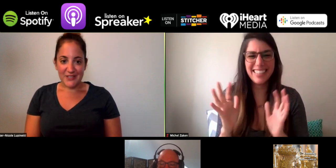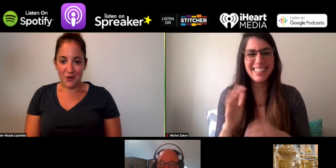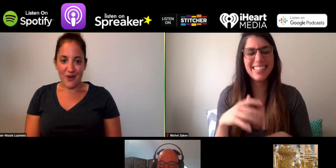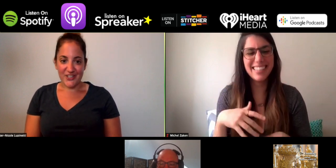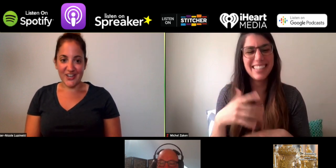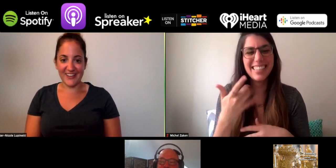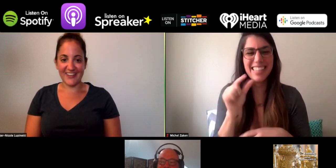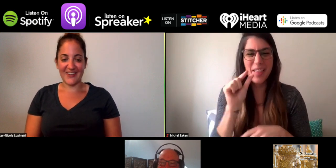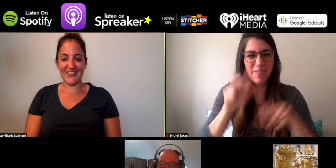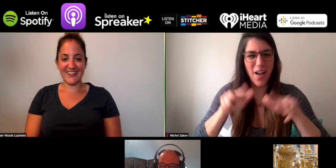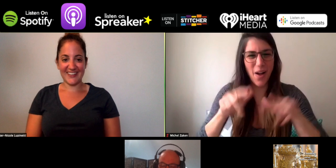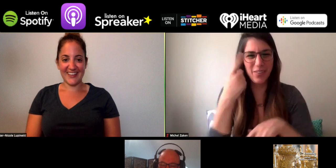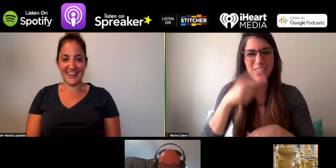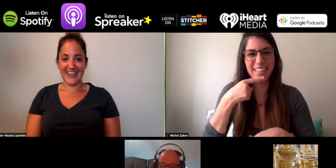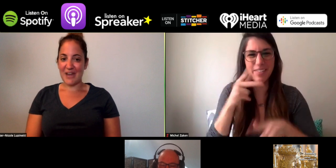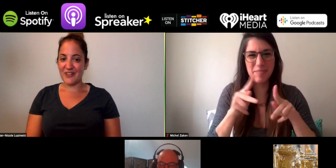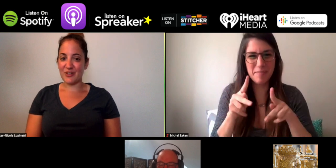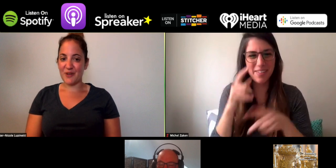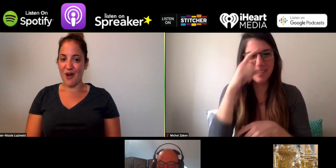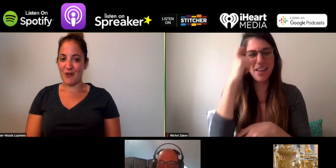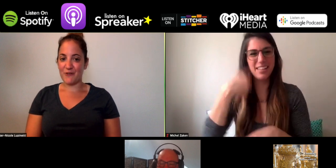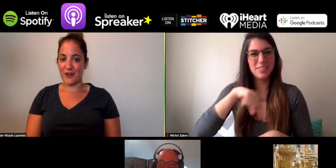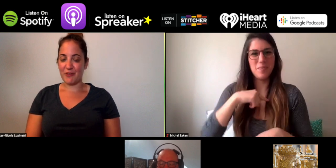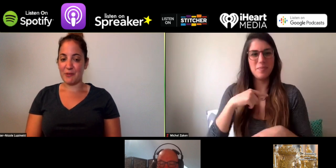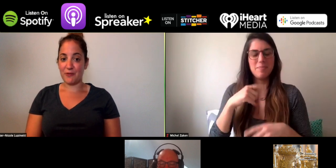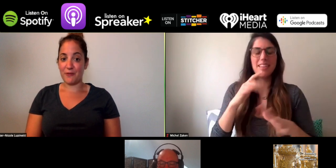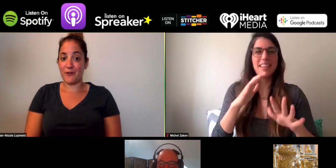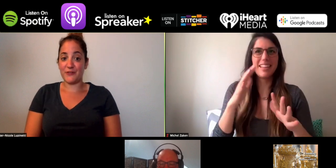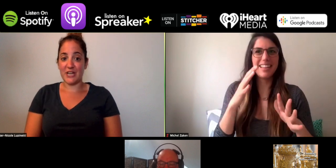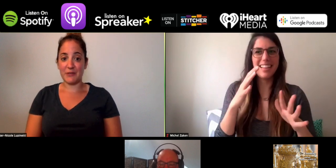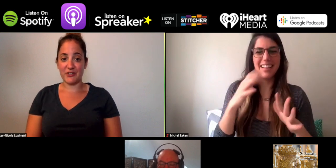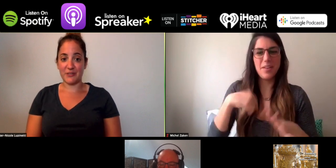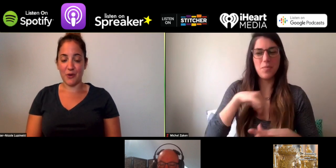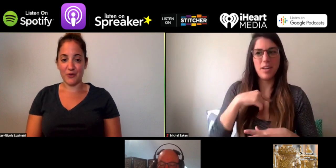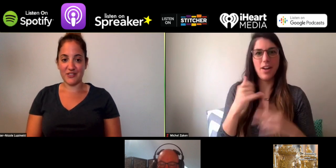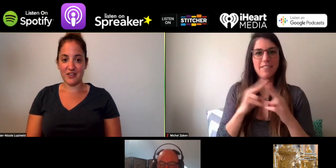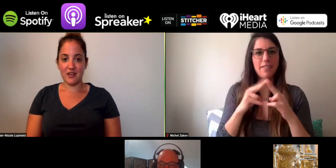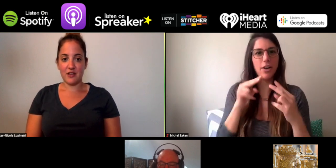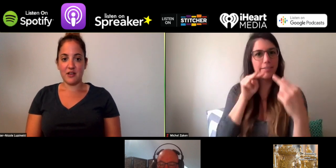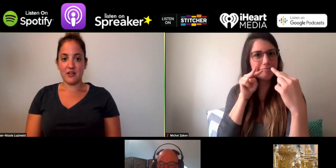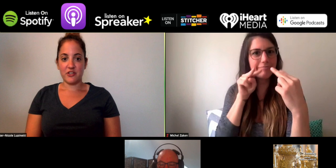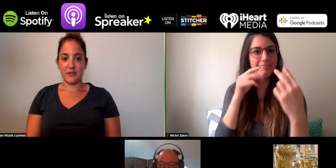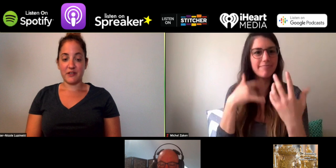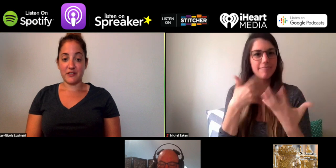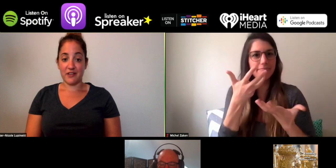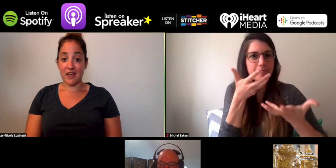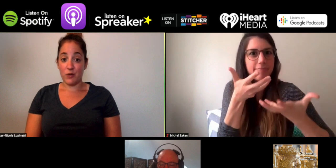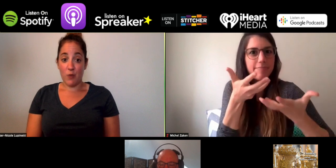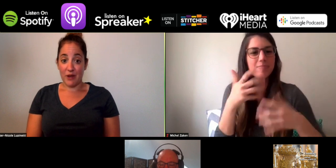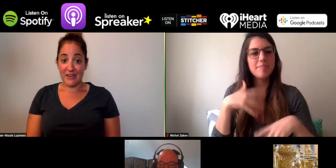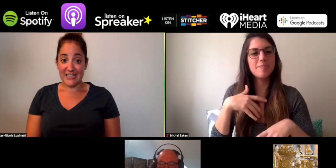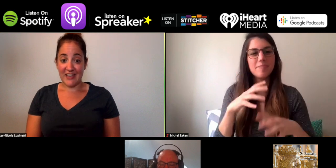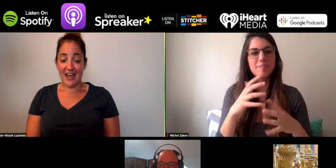at me so much? You know, it can be a little bit awkward for hearing people for the first few times they're exposed, just because, again,